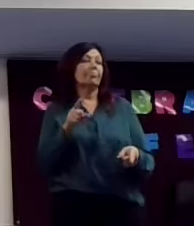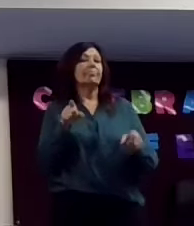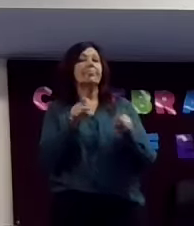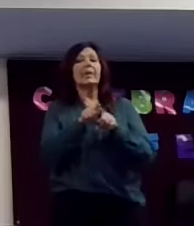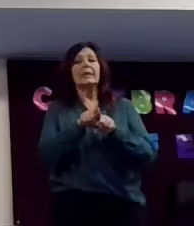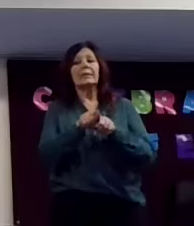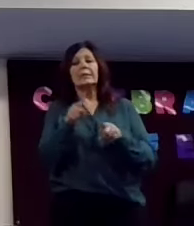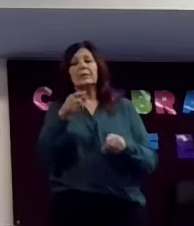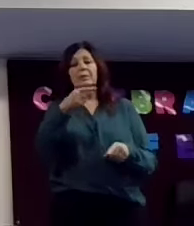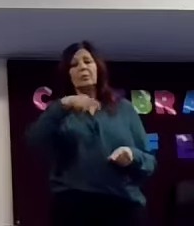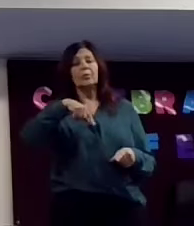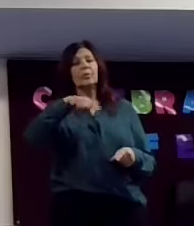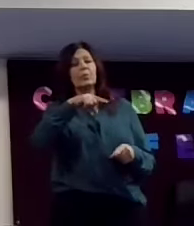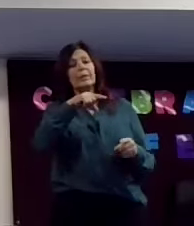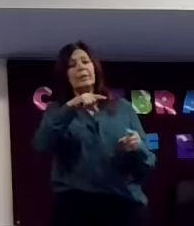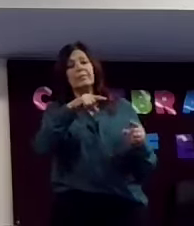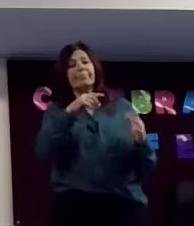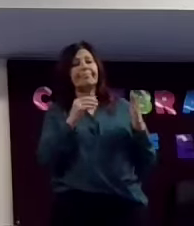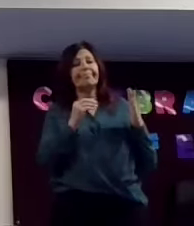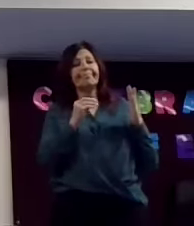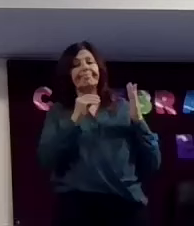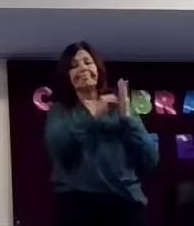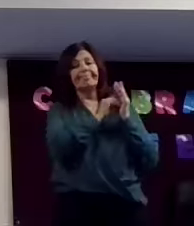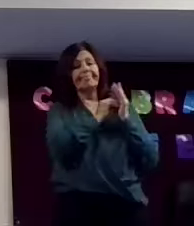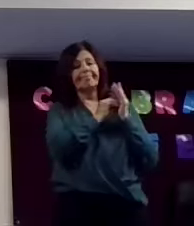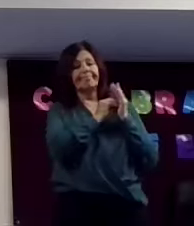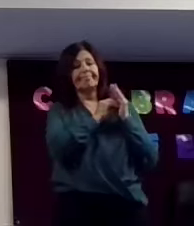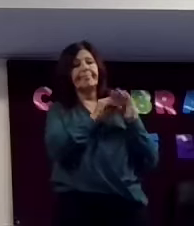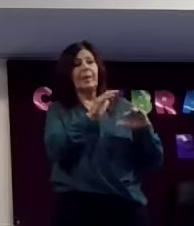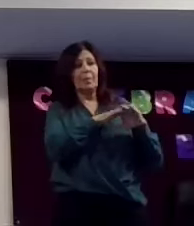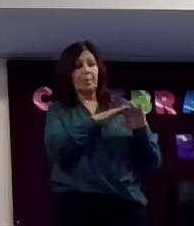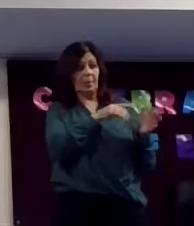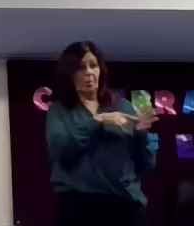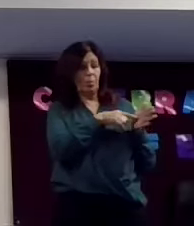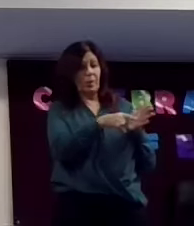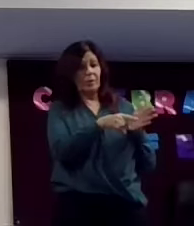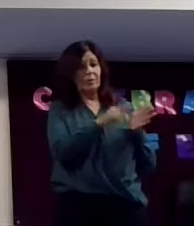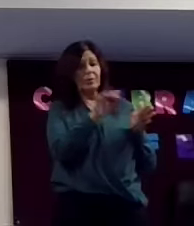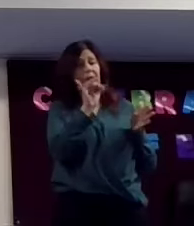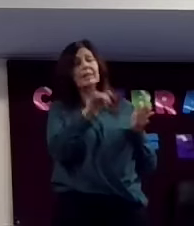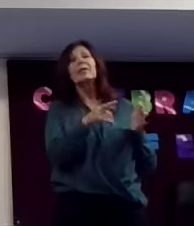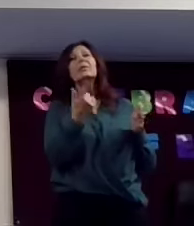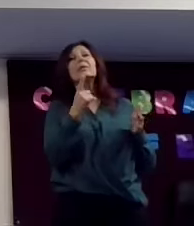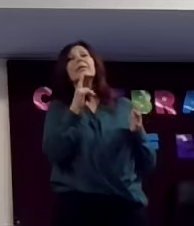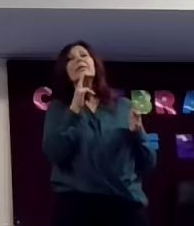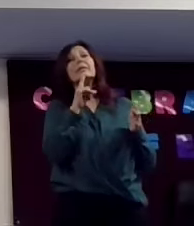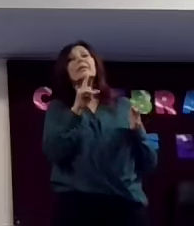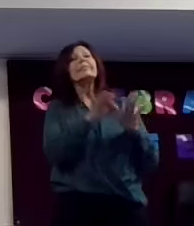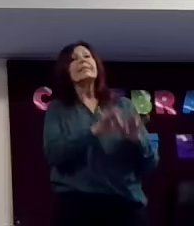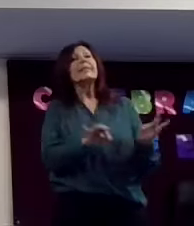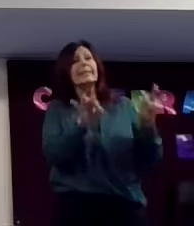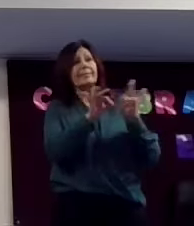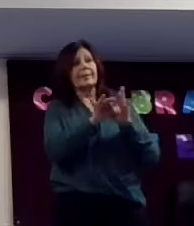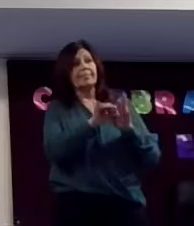we have more or less indexed the minimum wage, you know, that was really